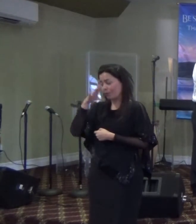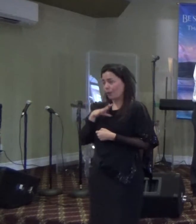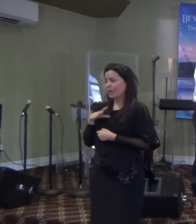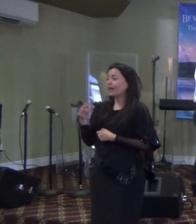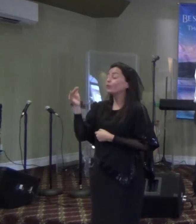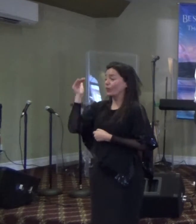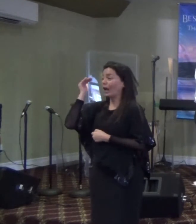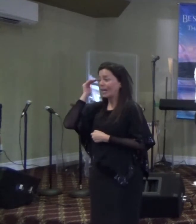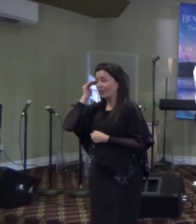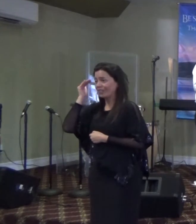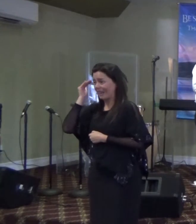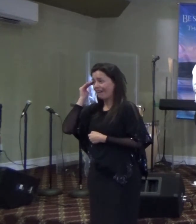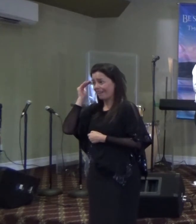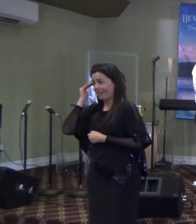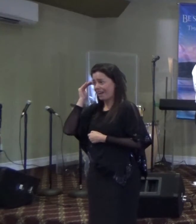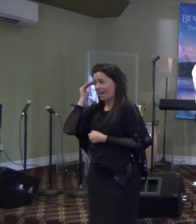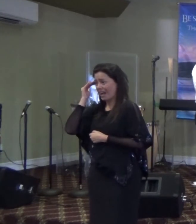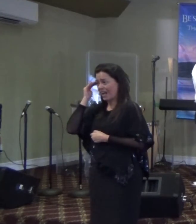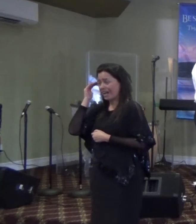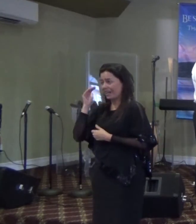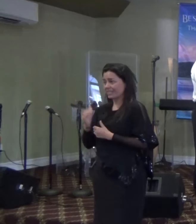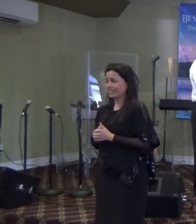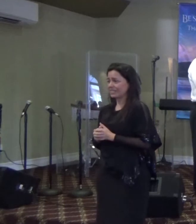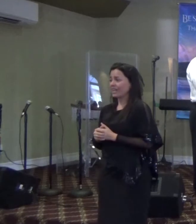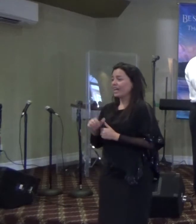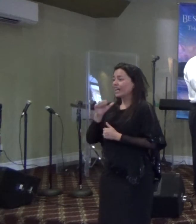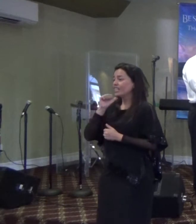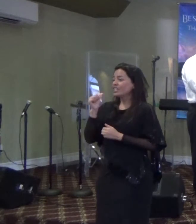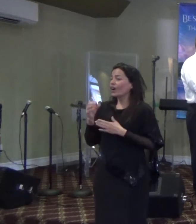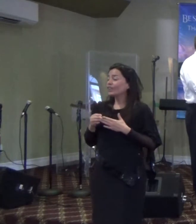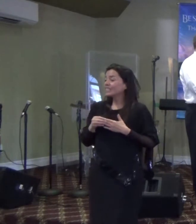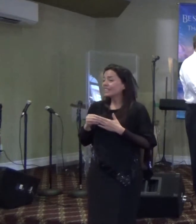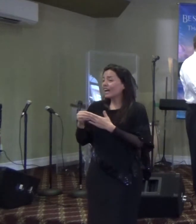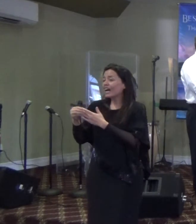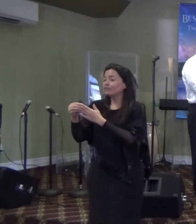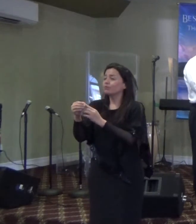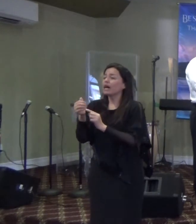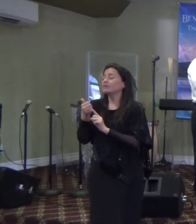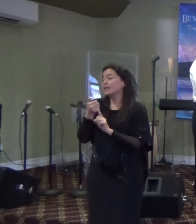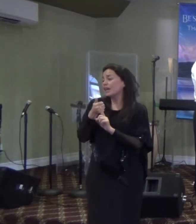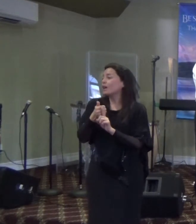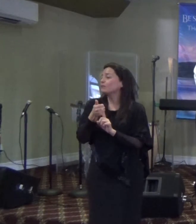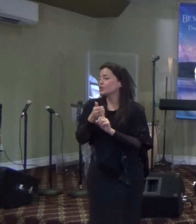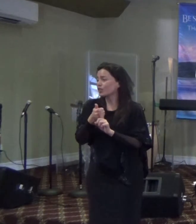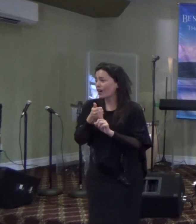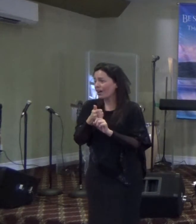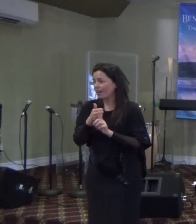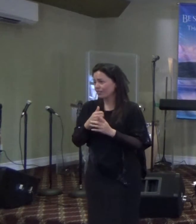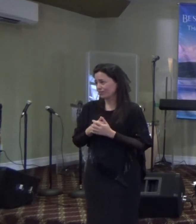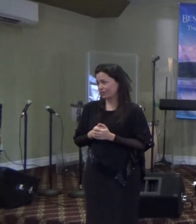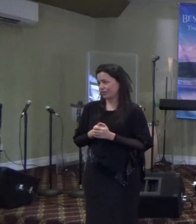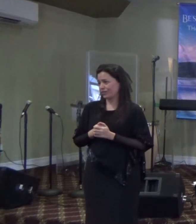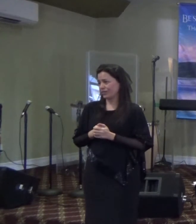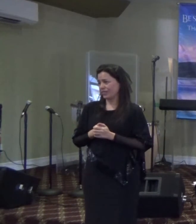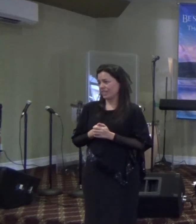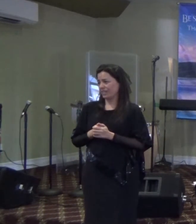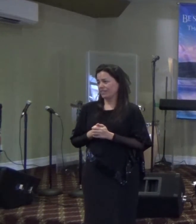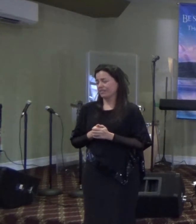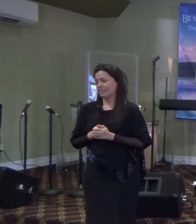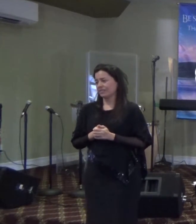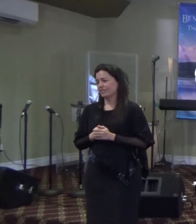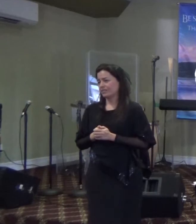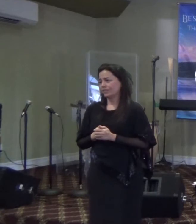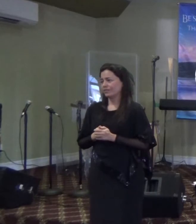reconoce recognizes que no se ha guiado that he should not be de guided acuerdo al enfoque correcto according to the